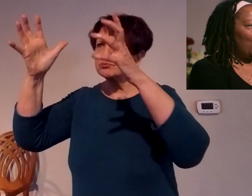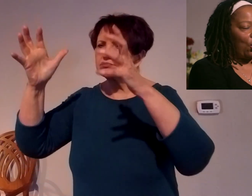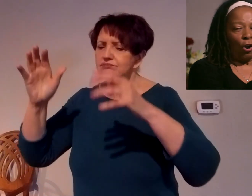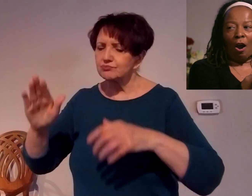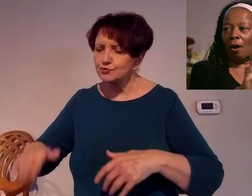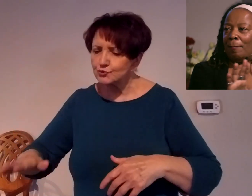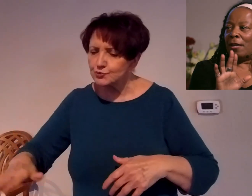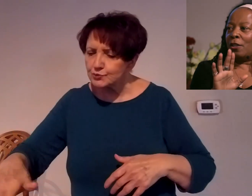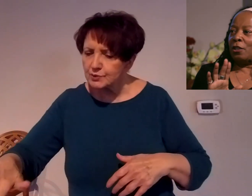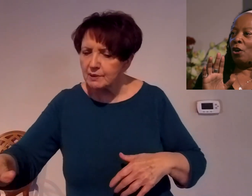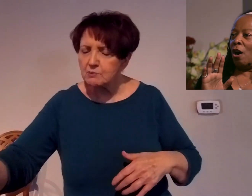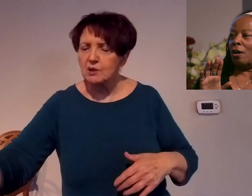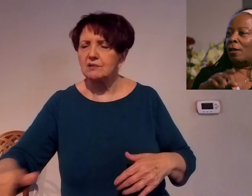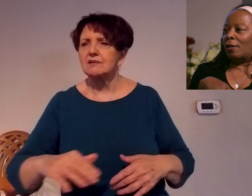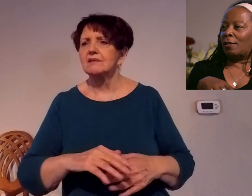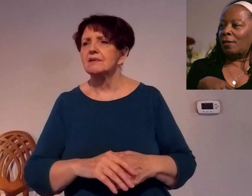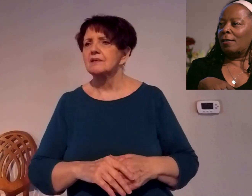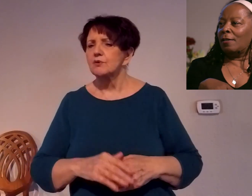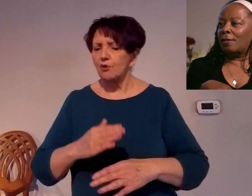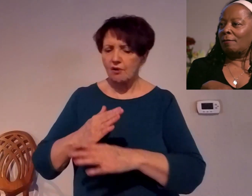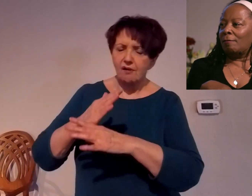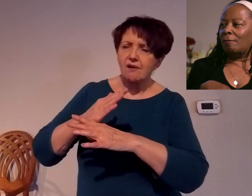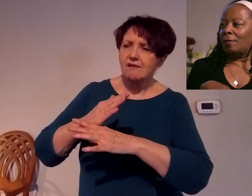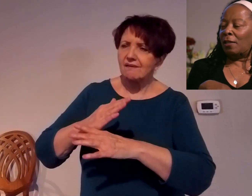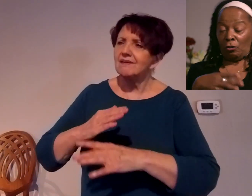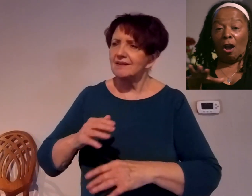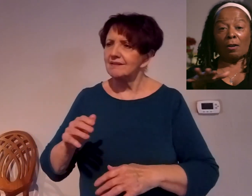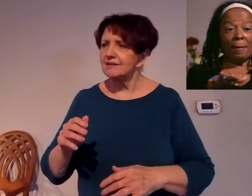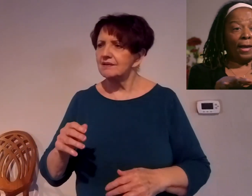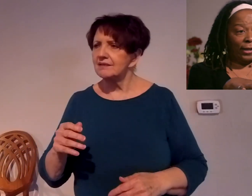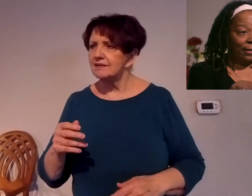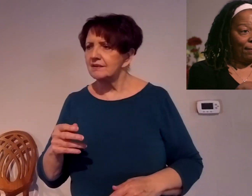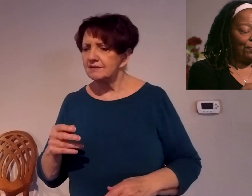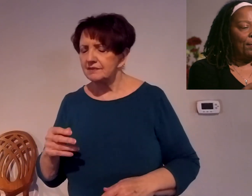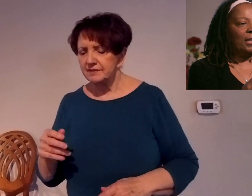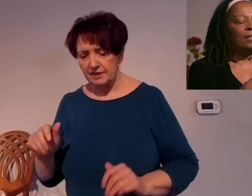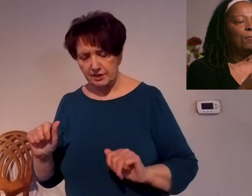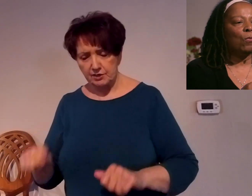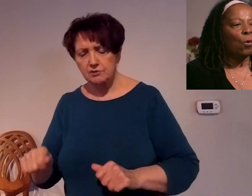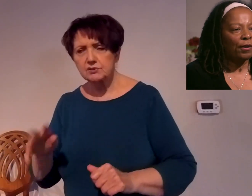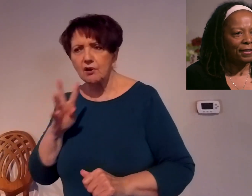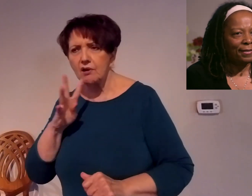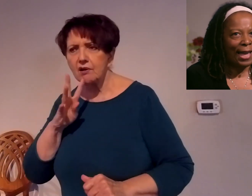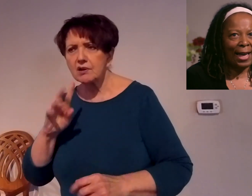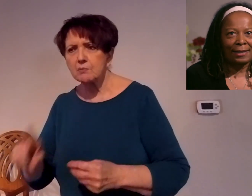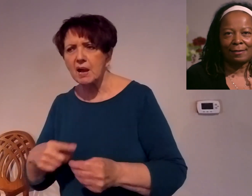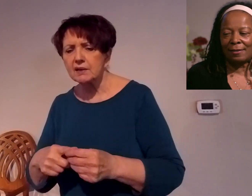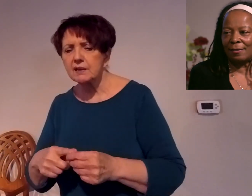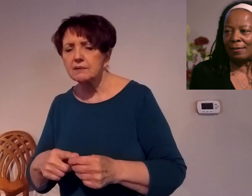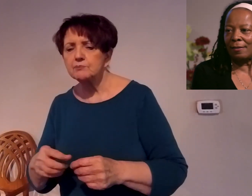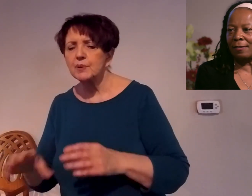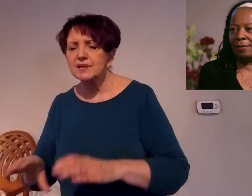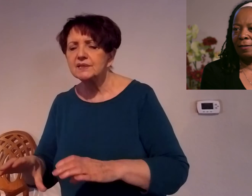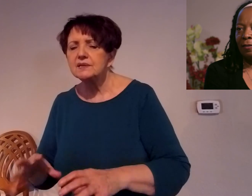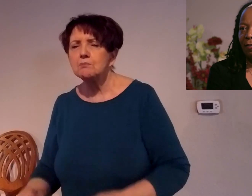dribble or be a good guard. He could talk about it, but he did more than